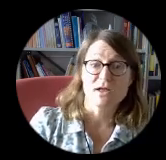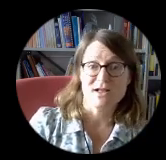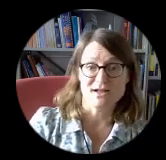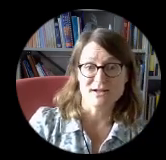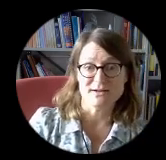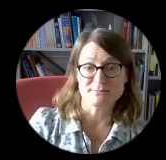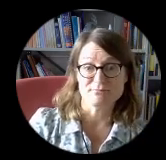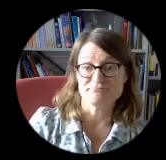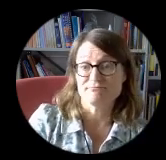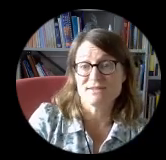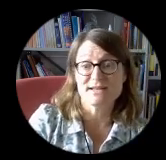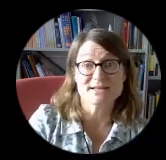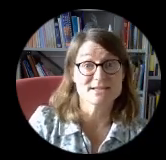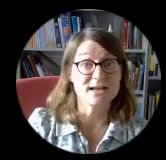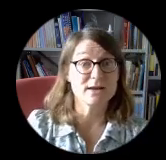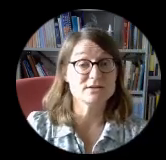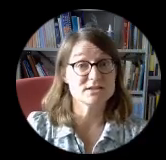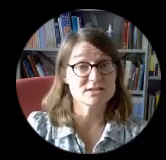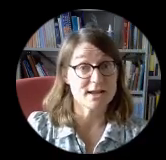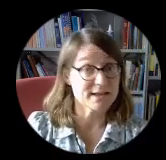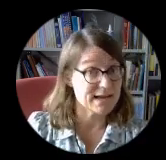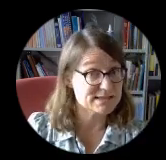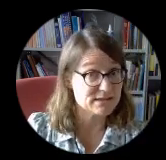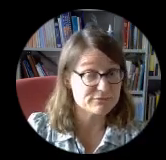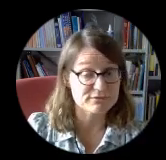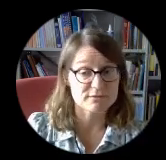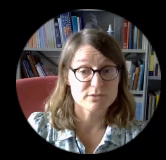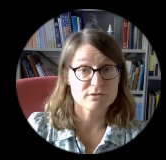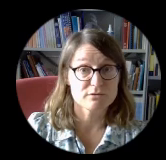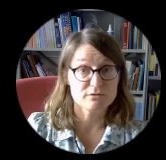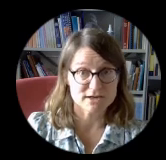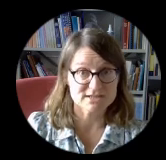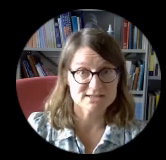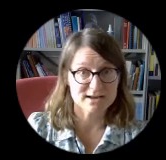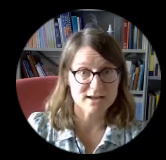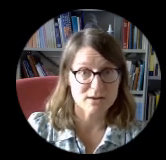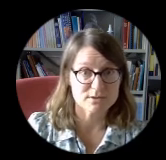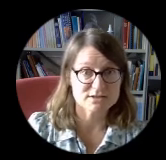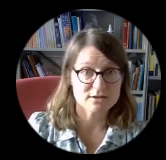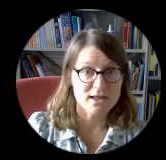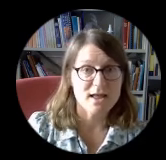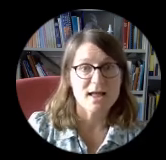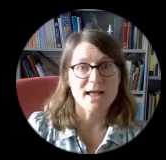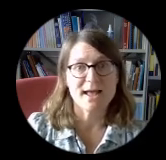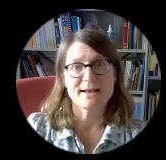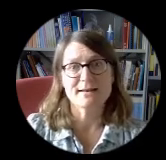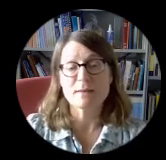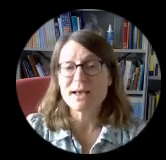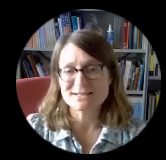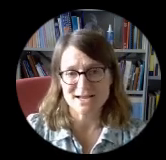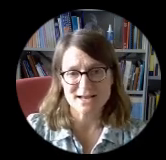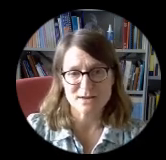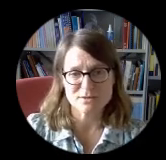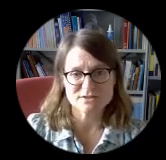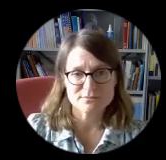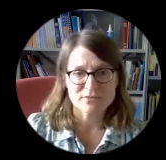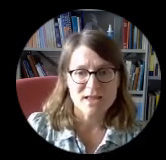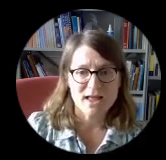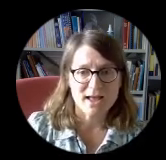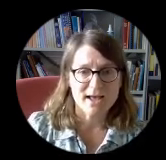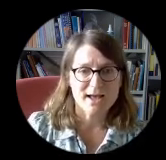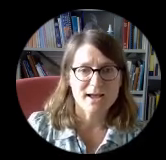adopt sign languages like LSF, French Sign Language, and Quebec Sign